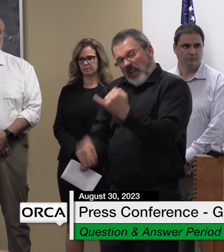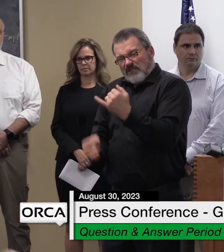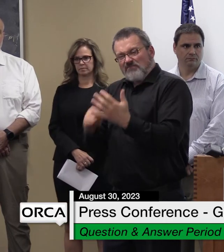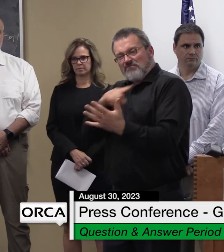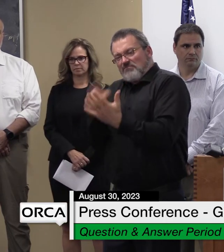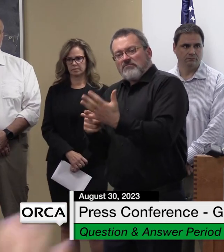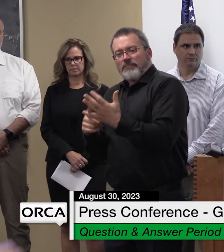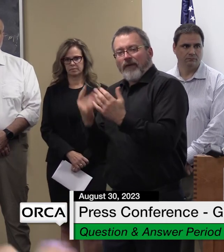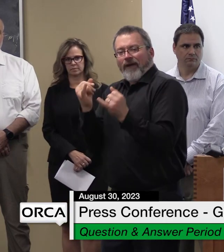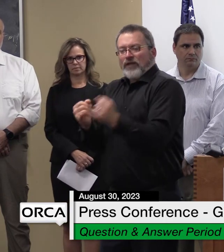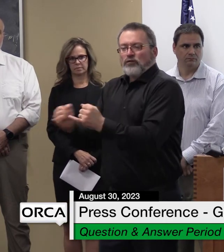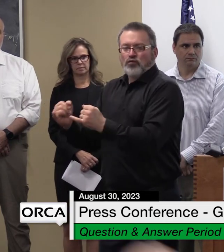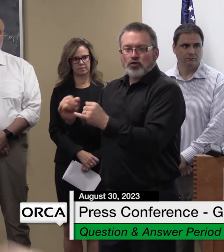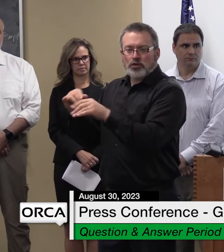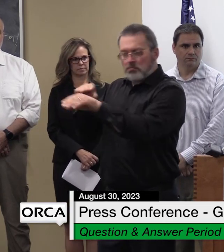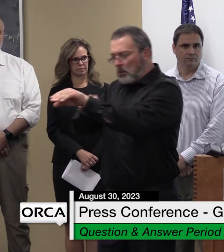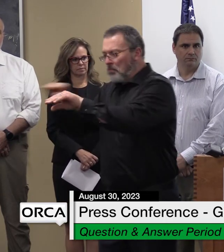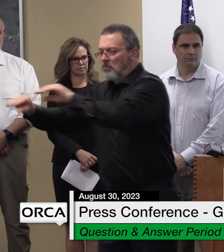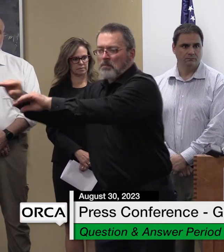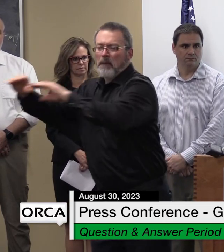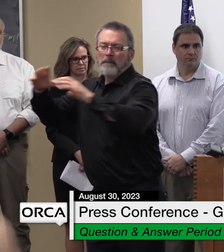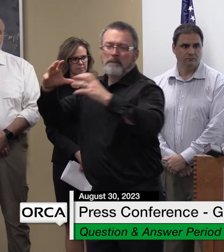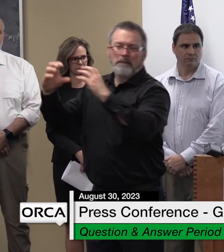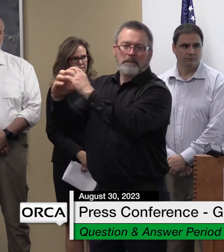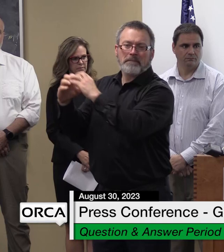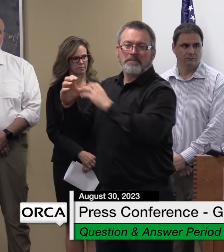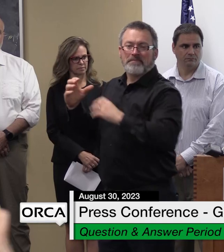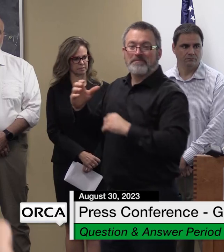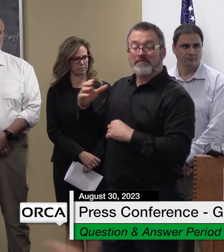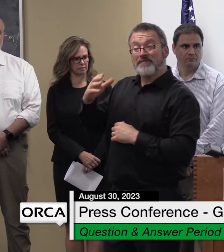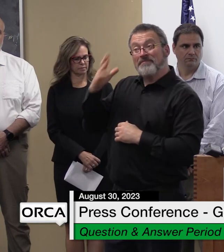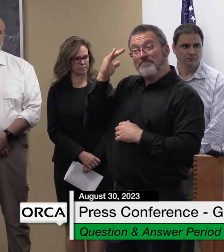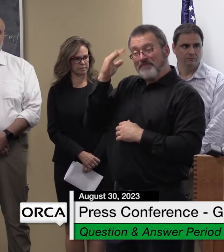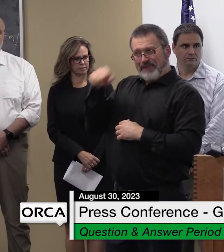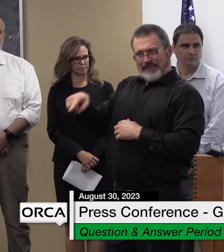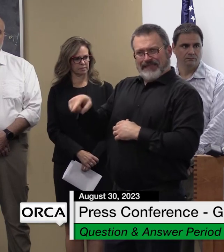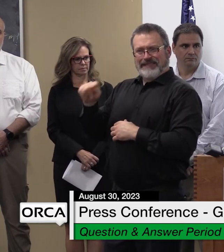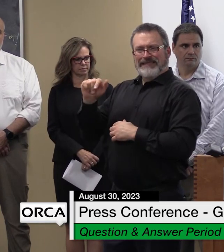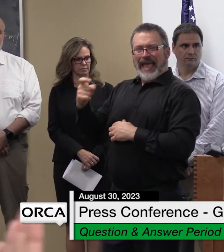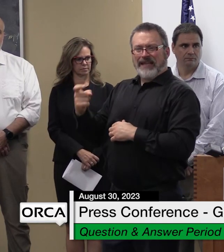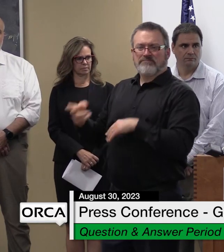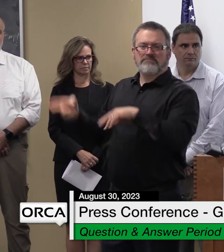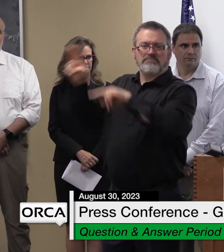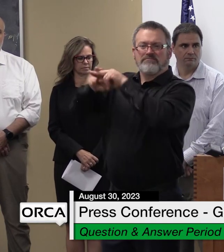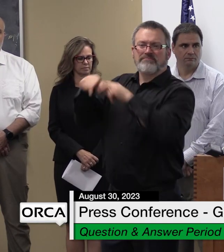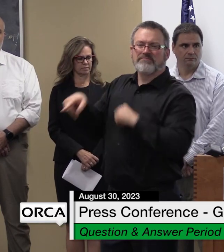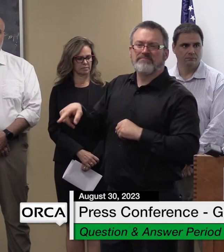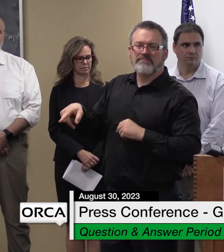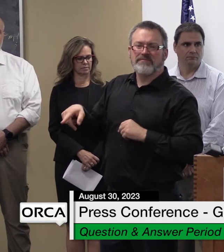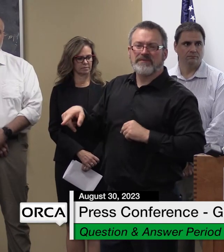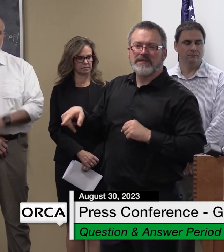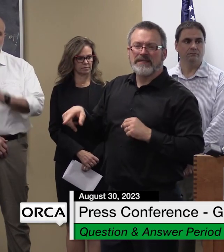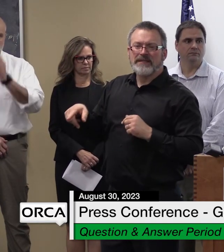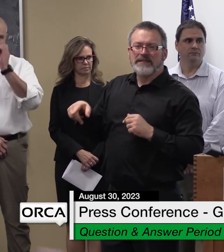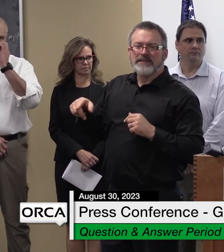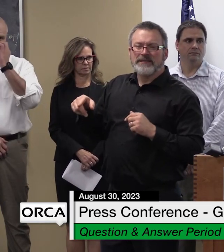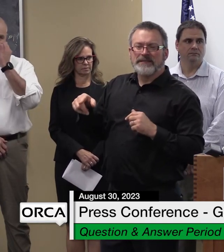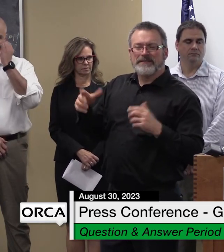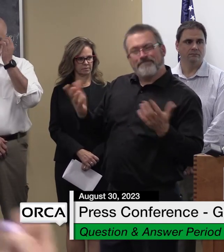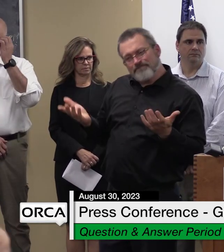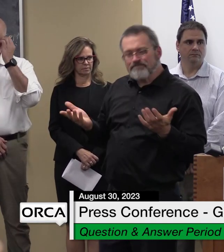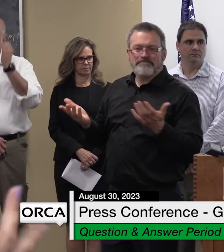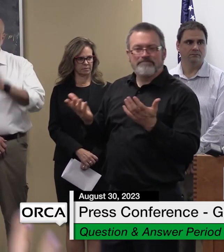because obviously it's more costly to the taxpayers, right? You've got to find an open site and place them. Ideally, we would